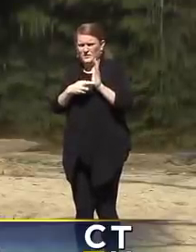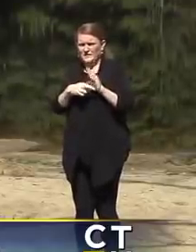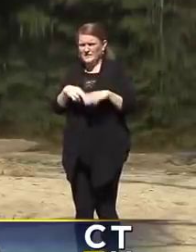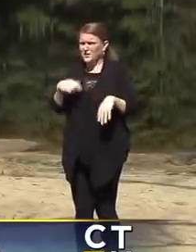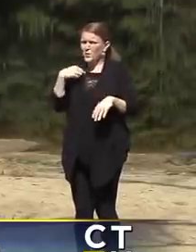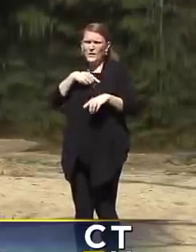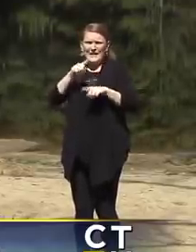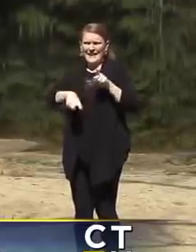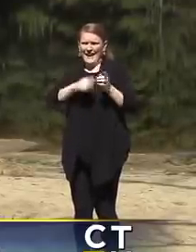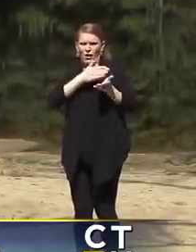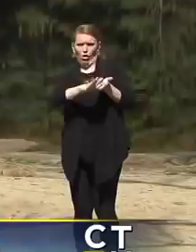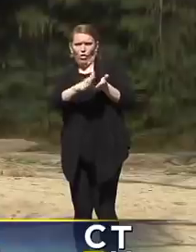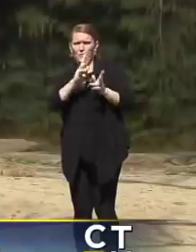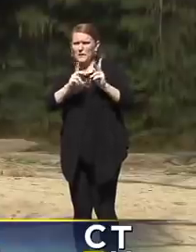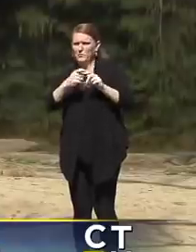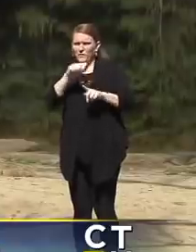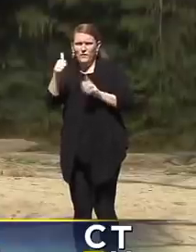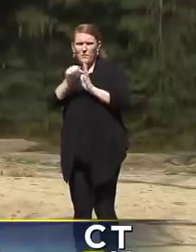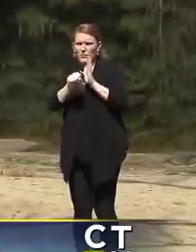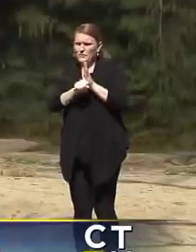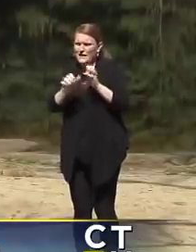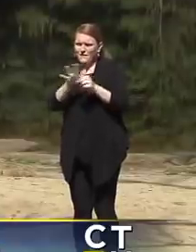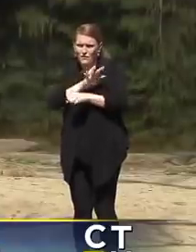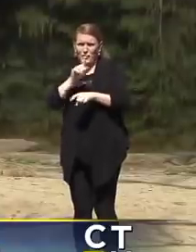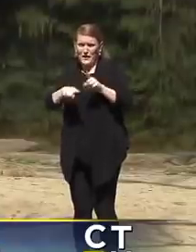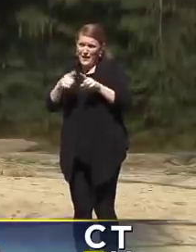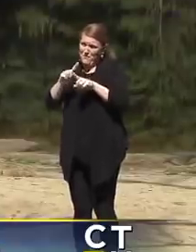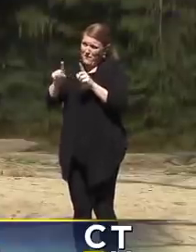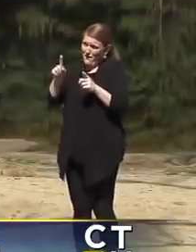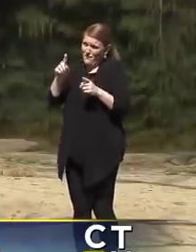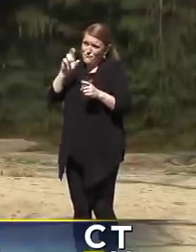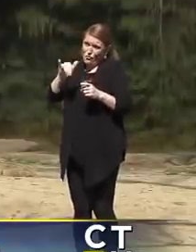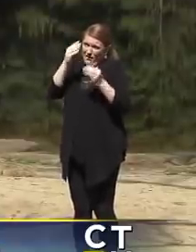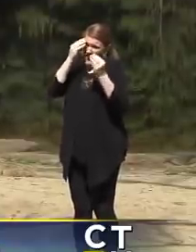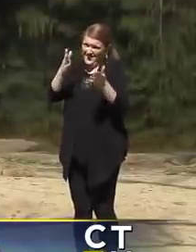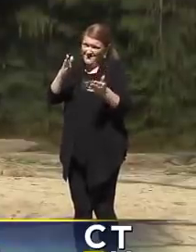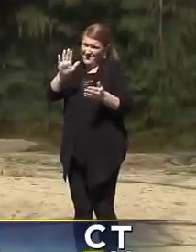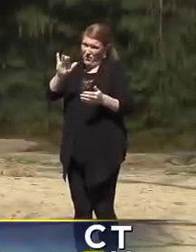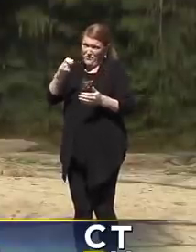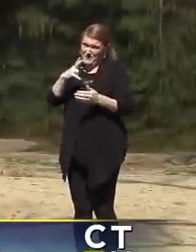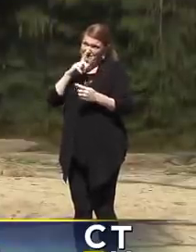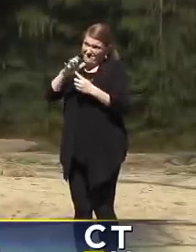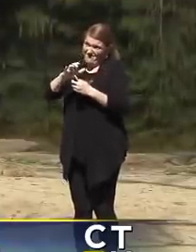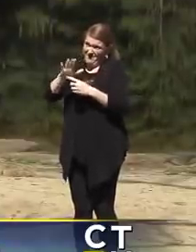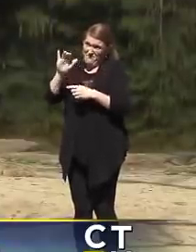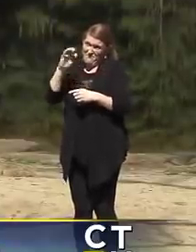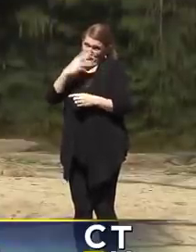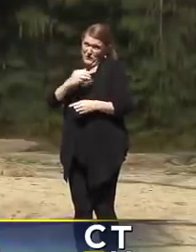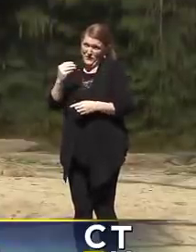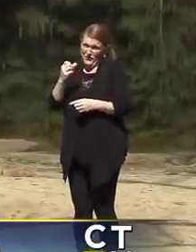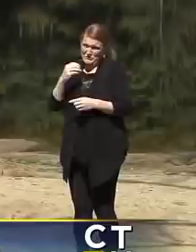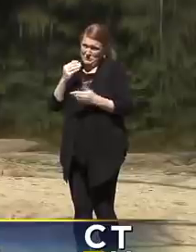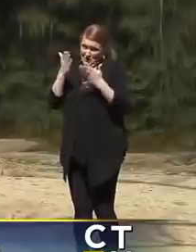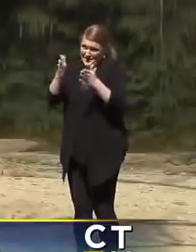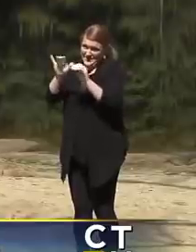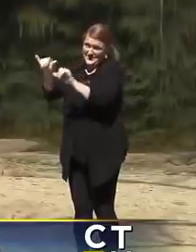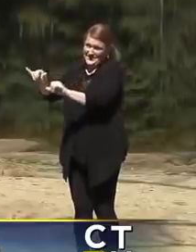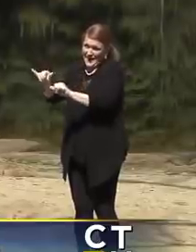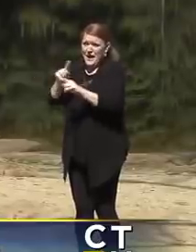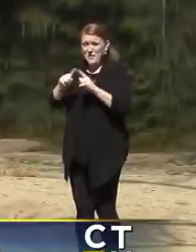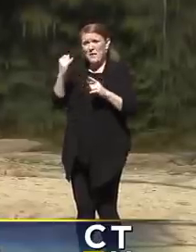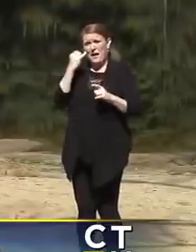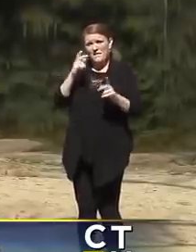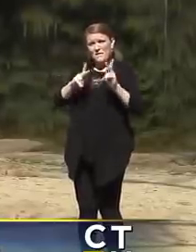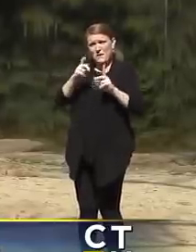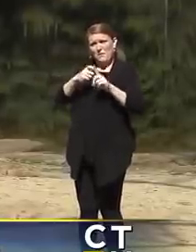beautiful beaches. You should stay there. If out-of-staters do want to come, they can pay an extra fee. And my